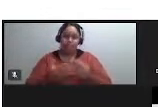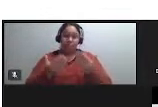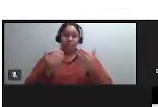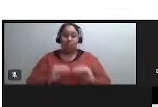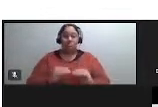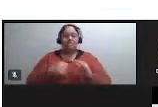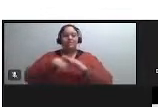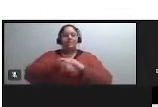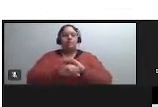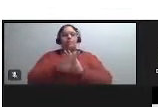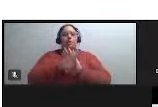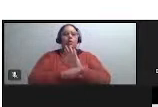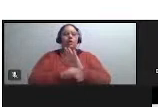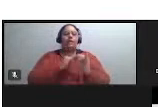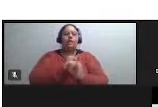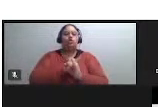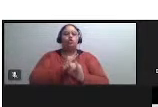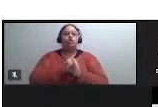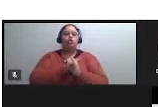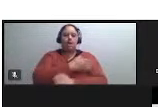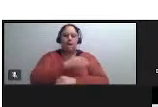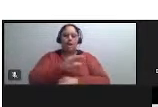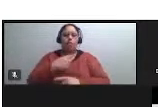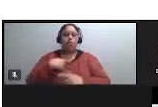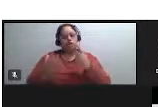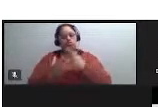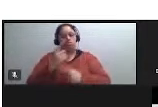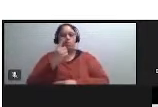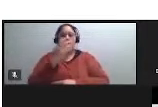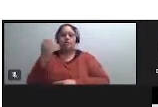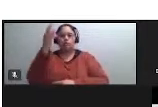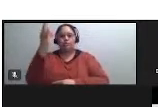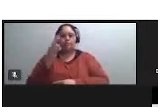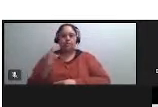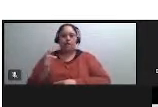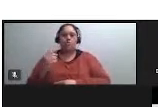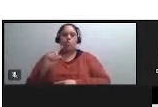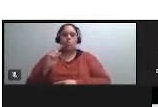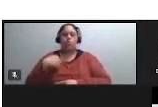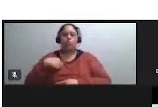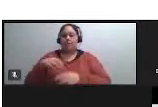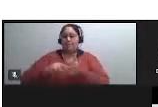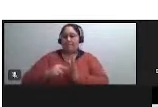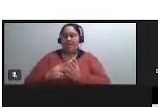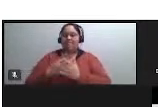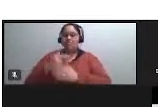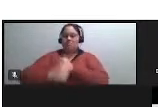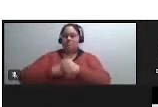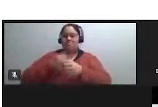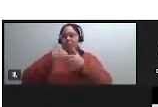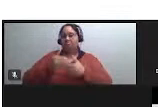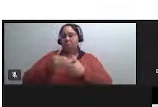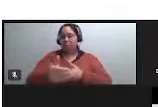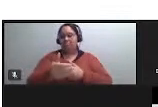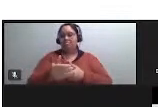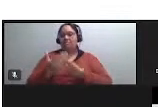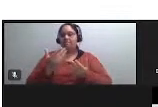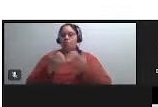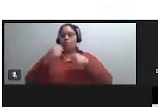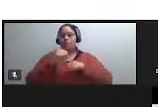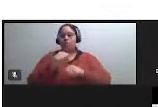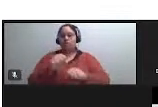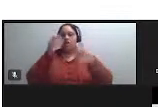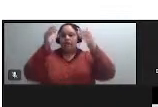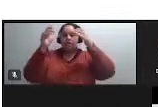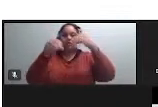the sub-program Institutional Enablement, we achieved 100% of what we had planned for the year in terms of strategic